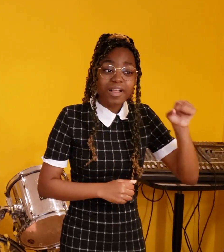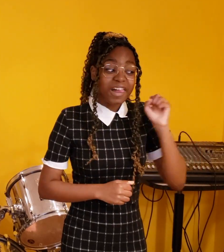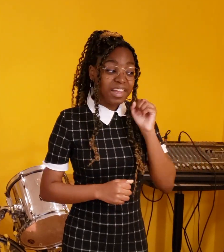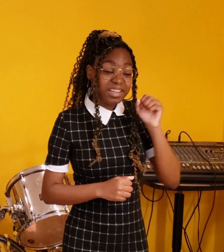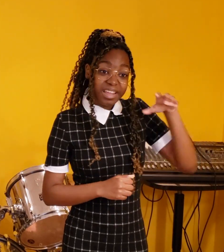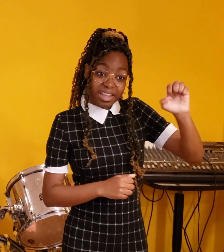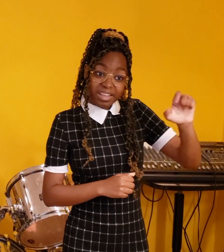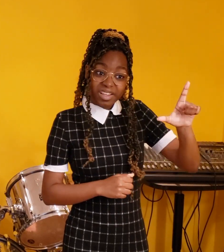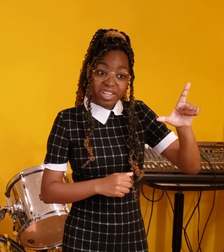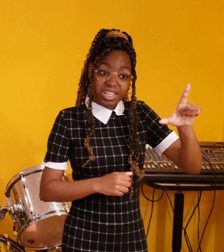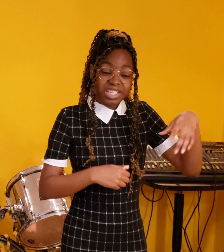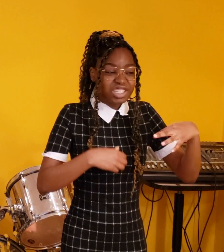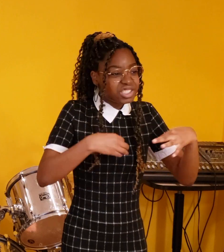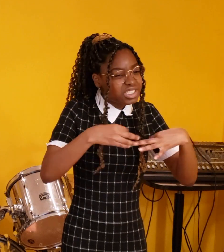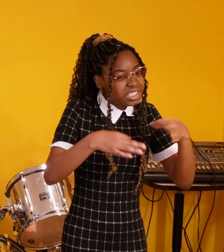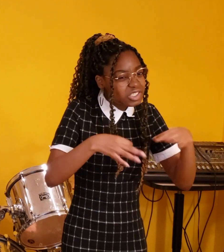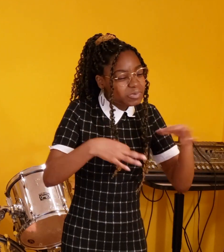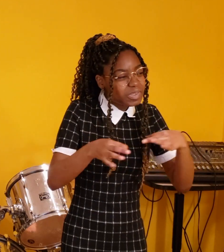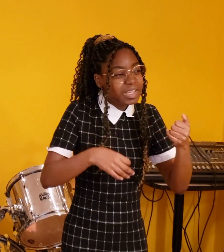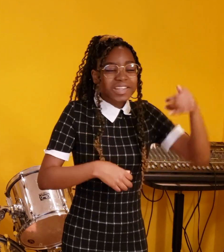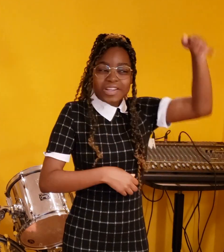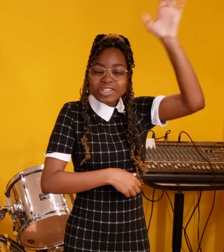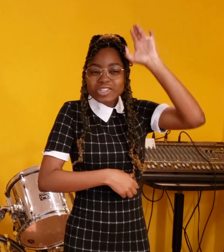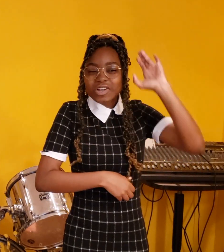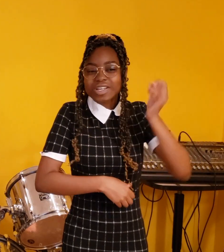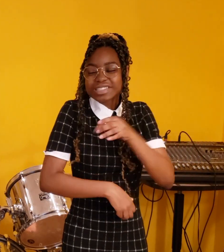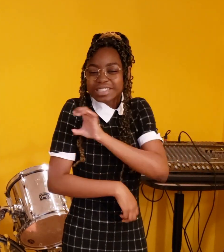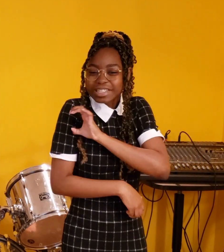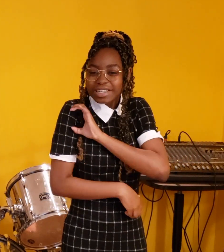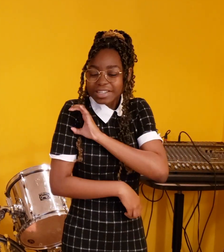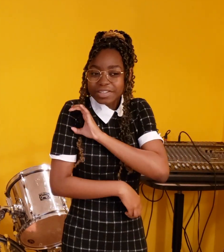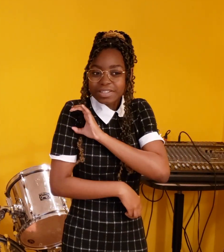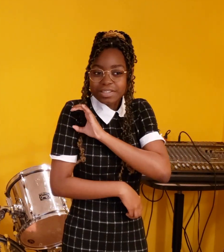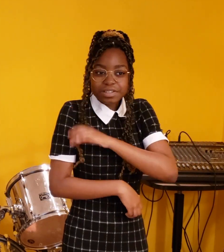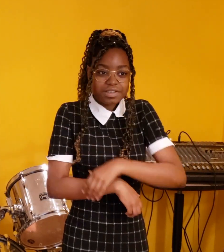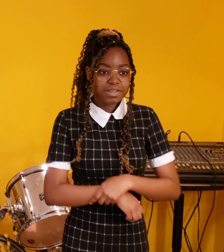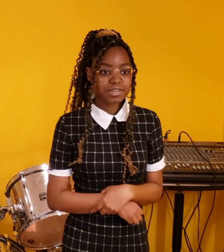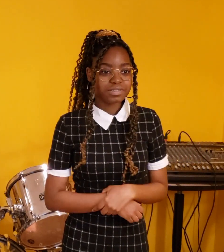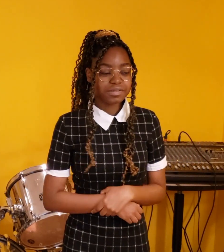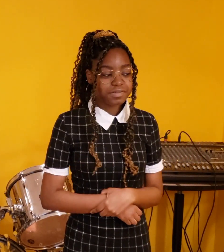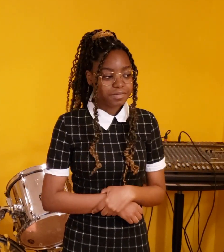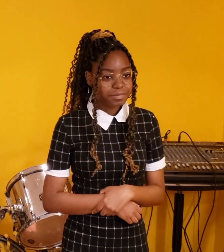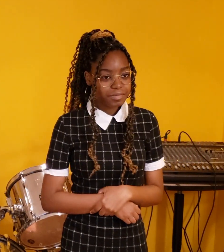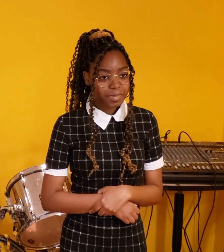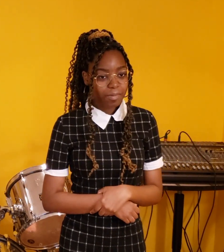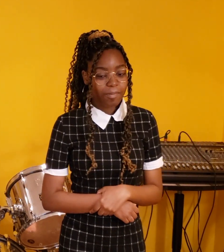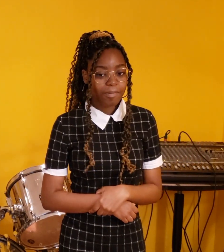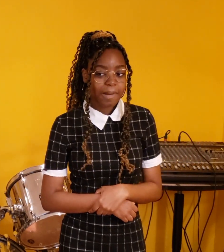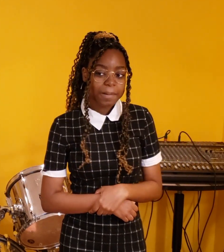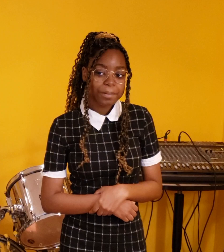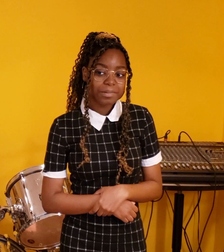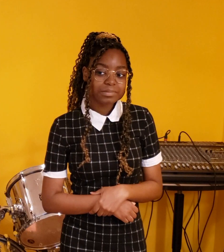Ola, El Shaddai, the God who's sufficient. You see the thing?